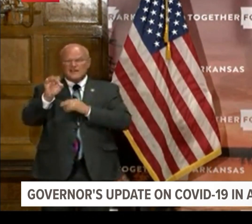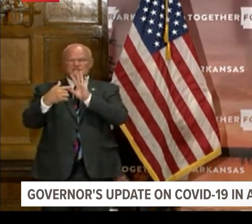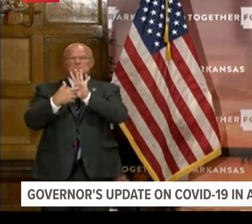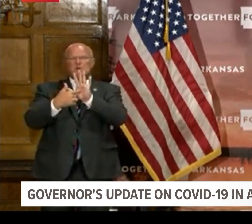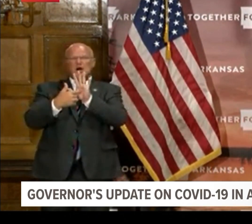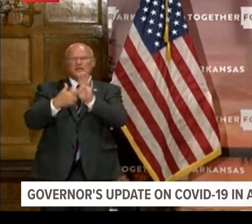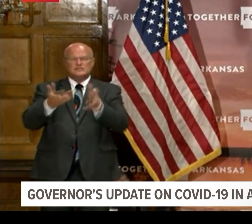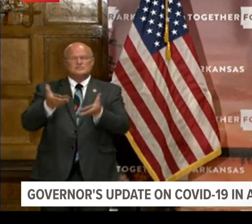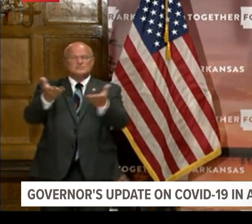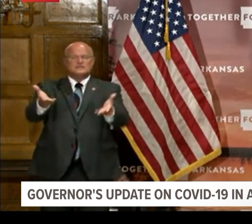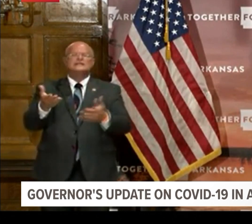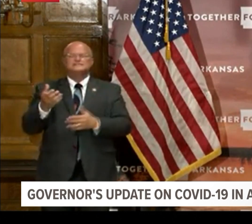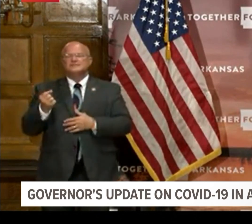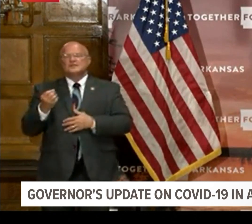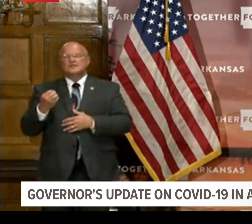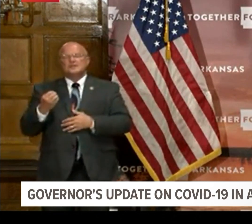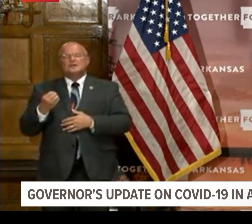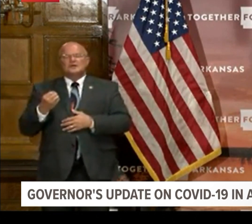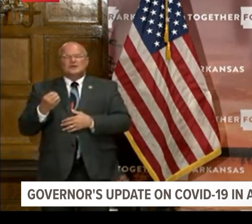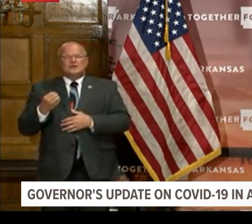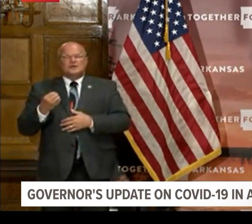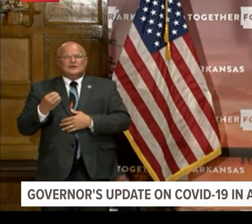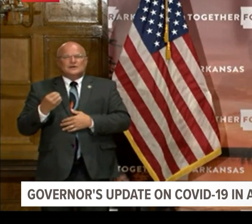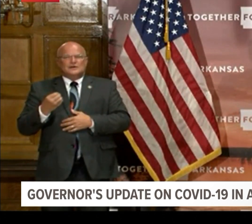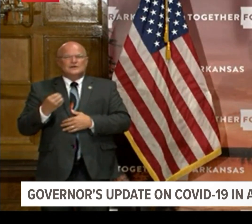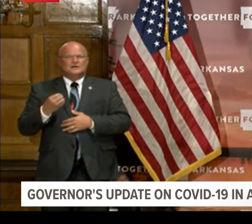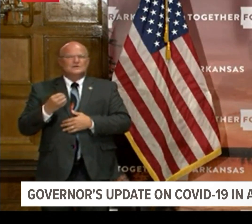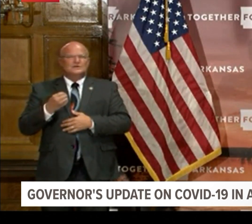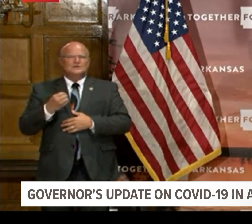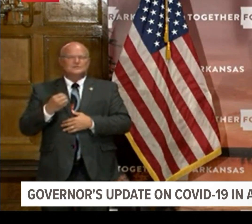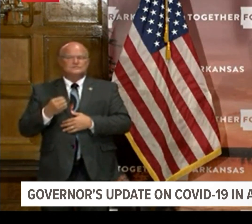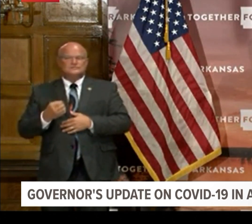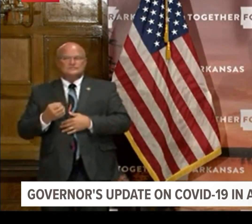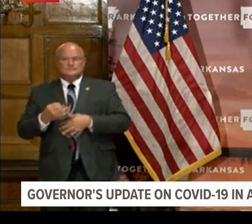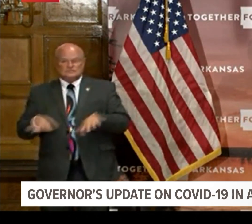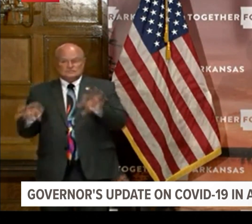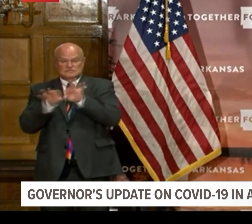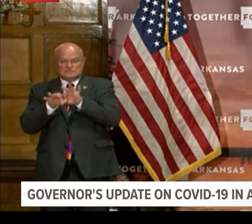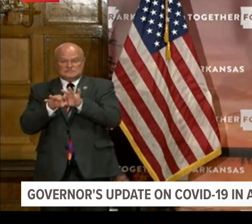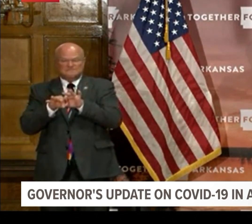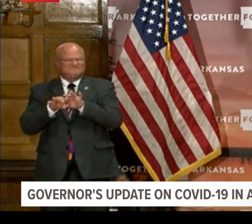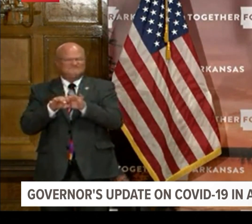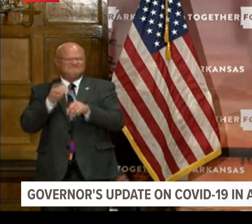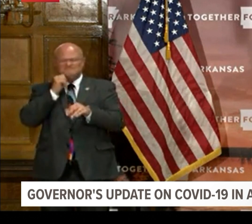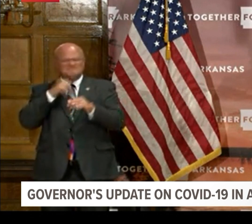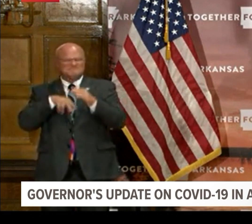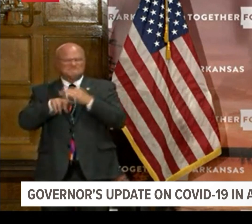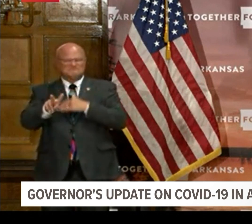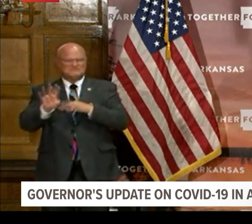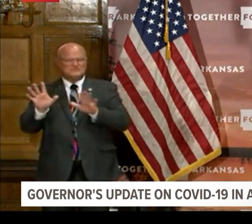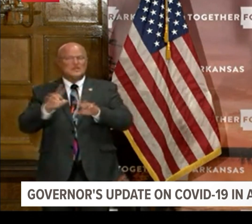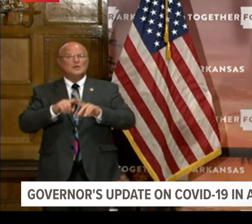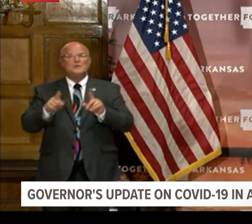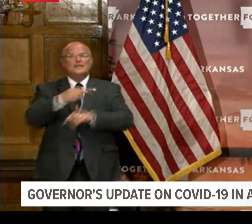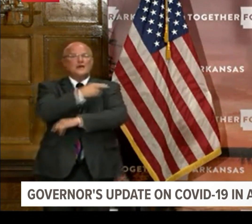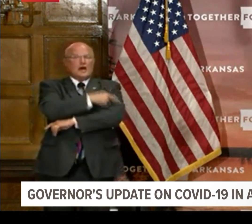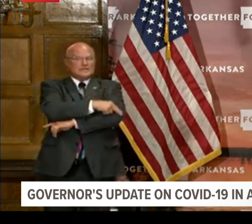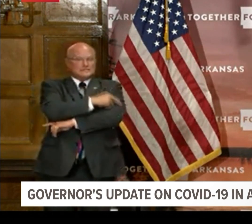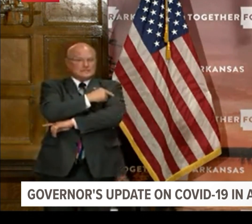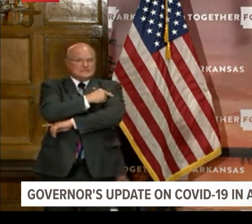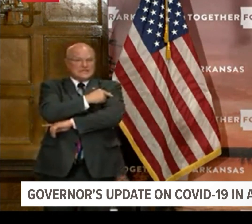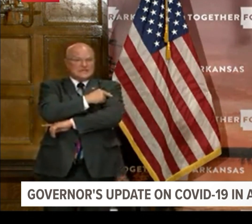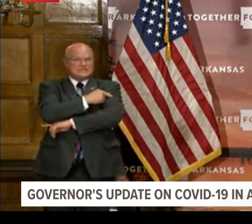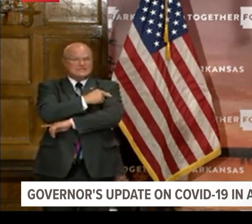that's presented. And so I find not too much value in terms of those projections. But the hospitalizations